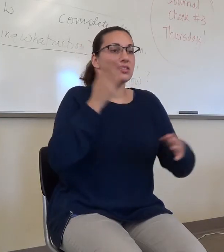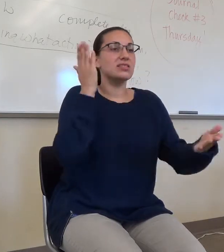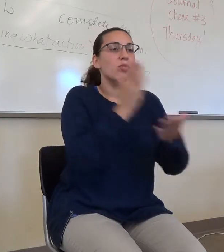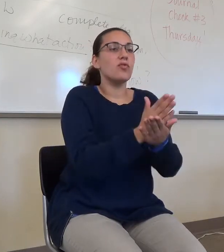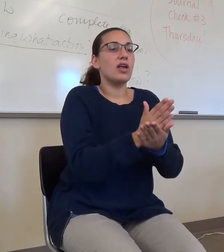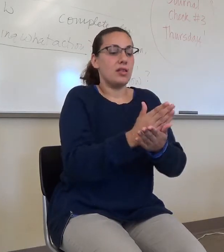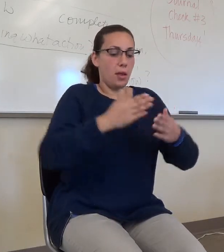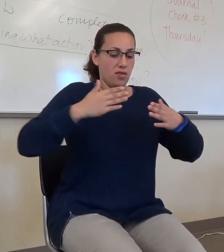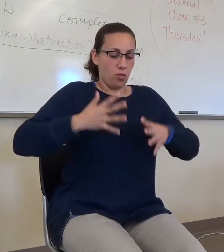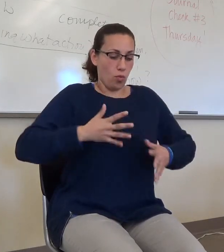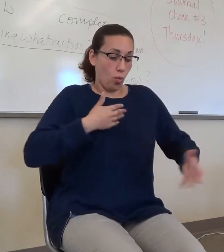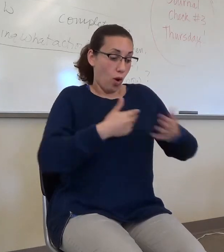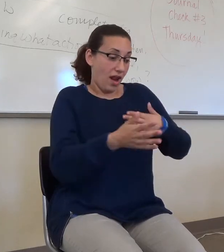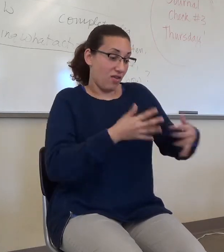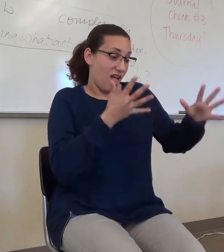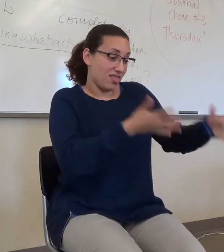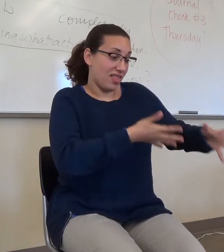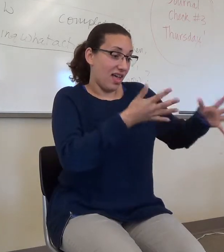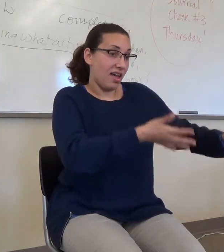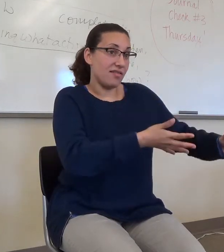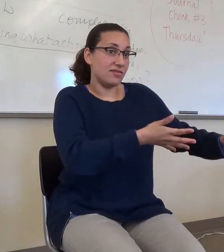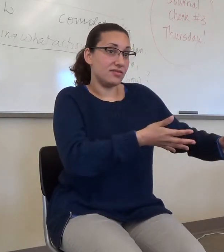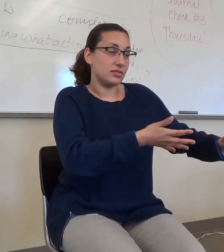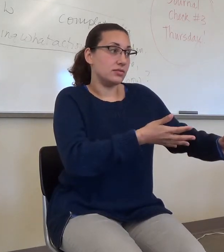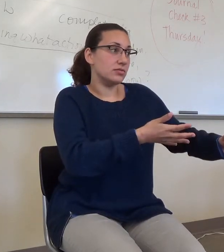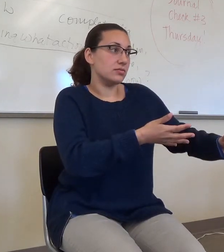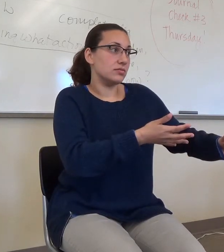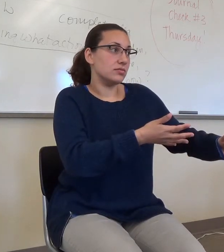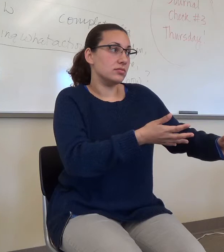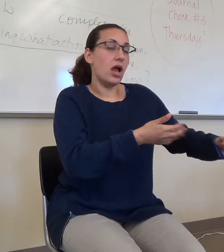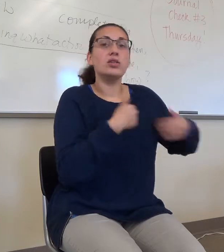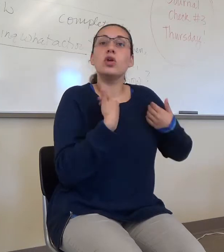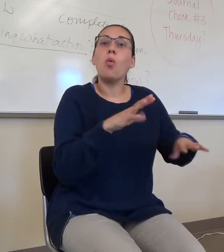bodies, from being taken by enemies. Okay?